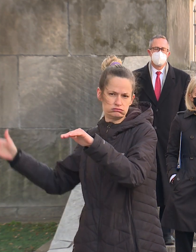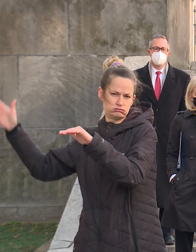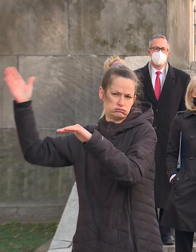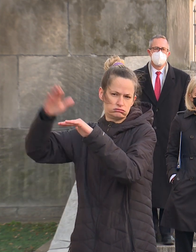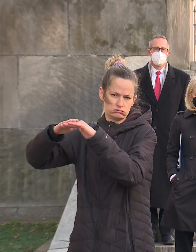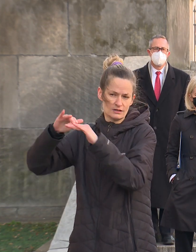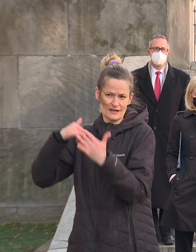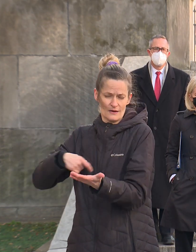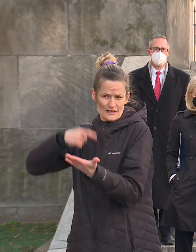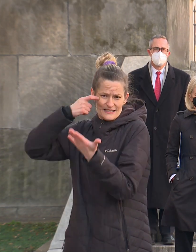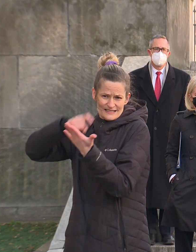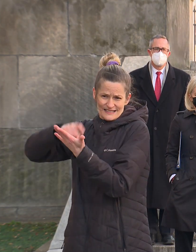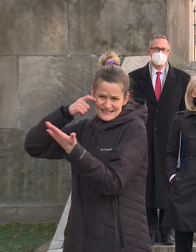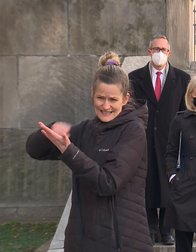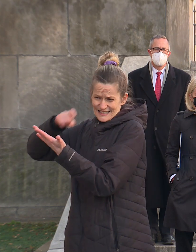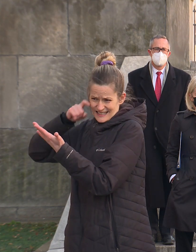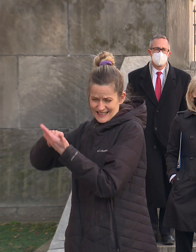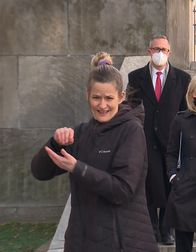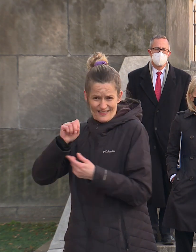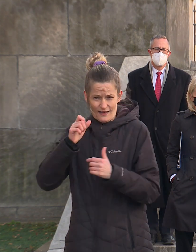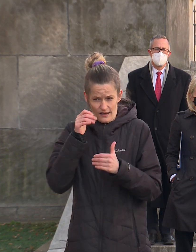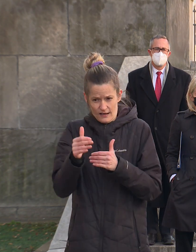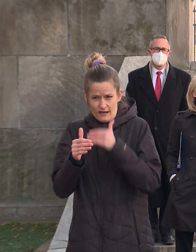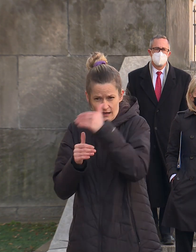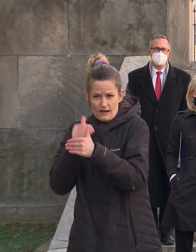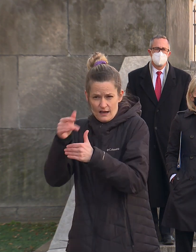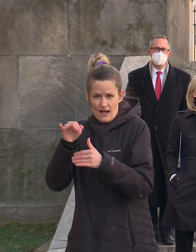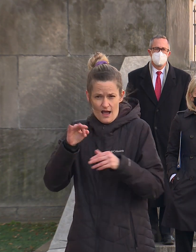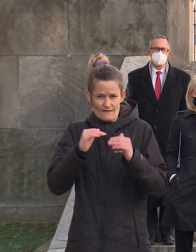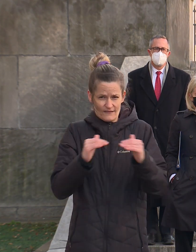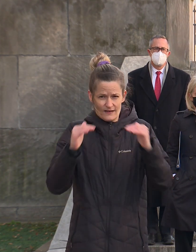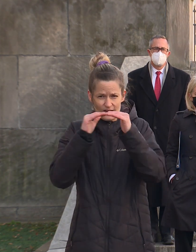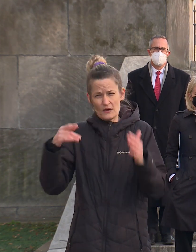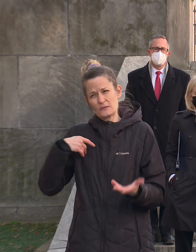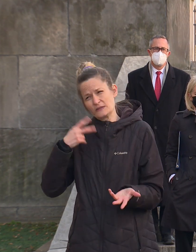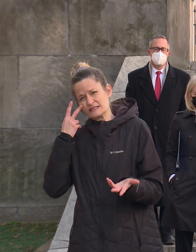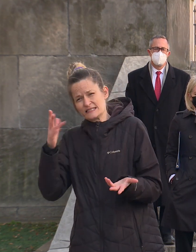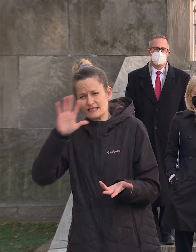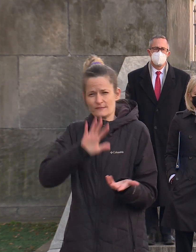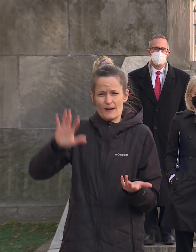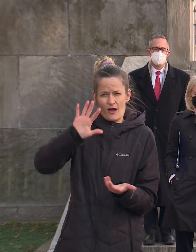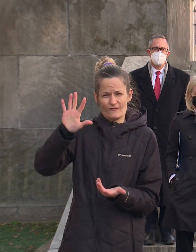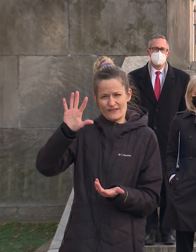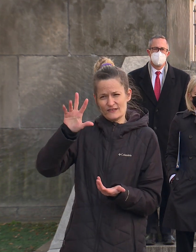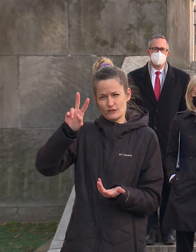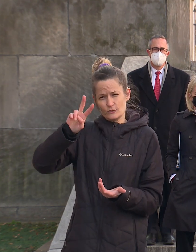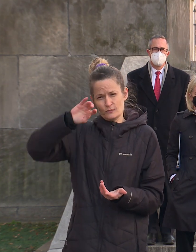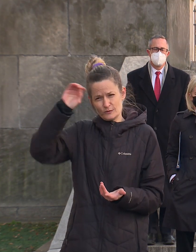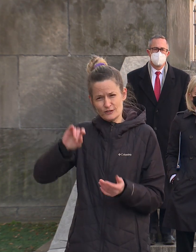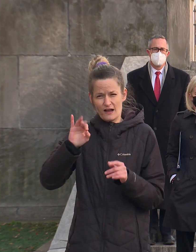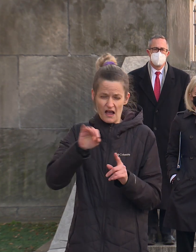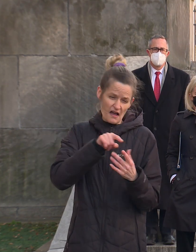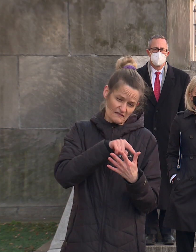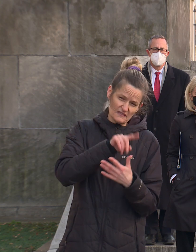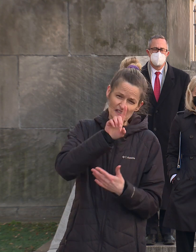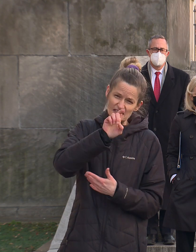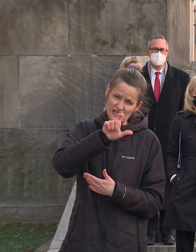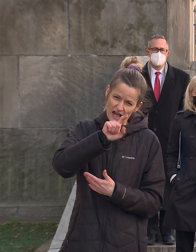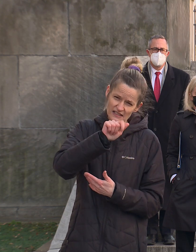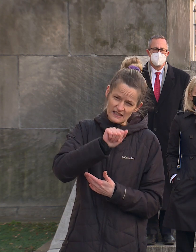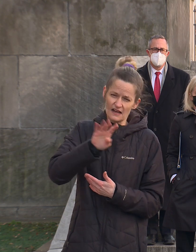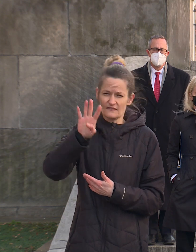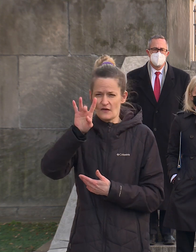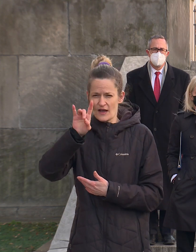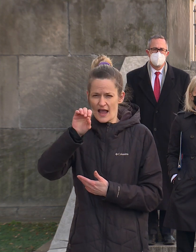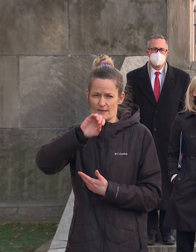place, about 52% are still Delta and 48% are actually Omicron. So, and that has